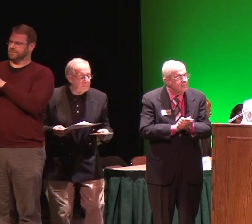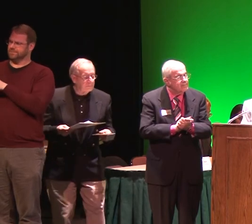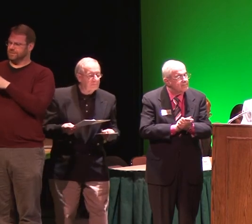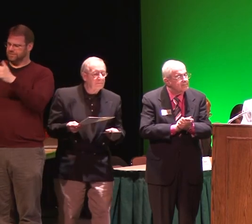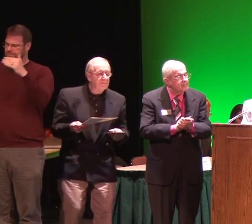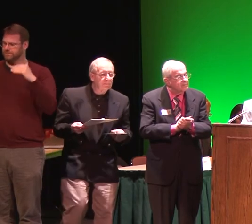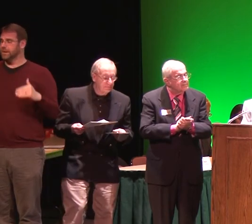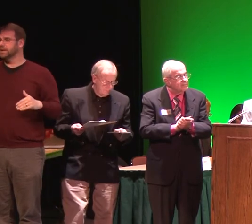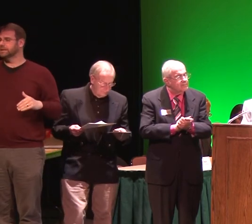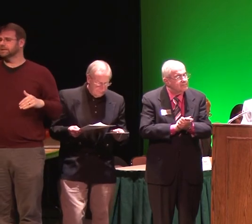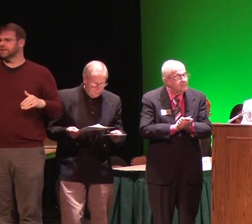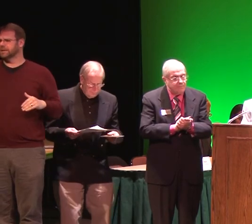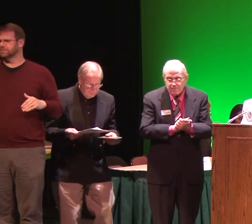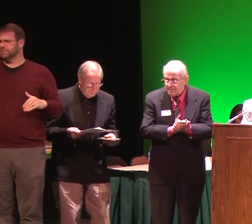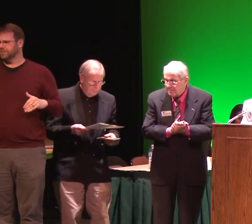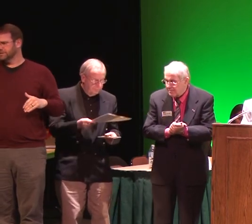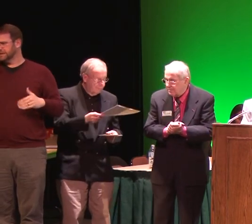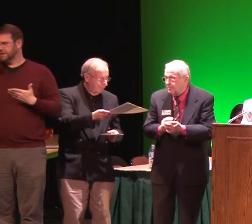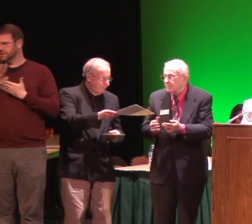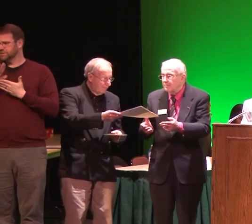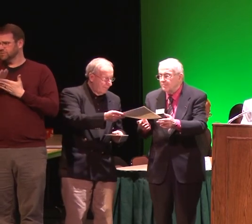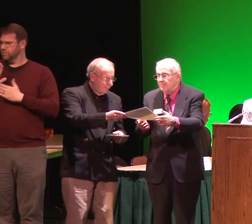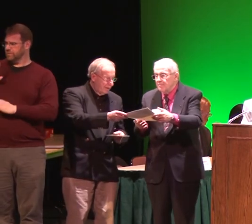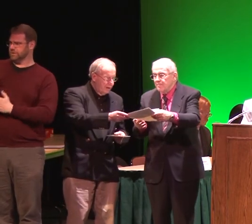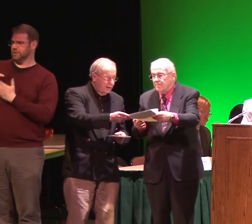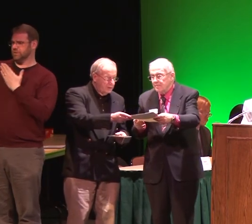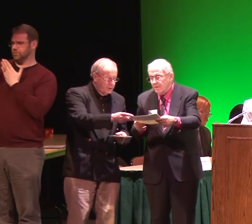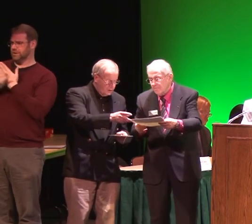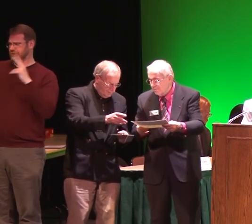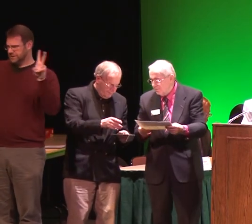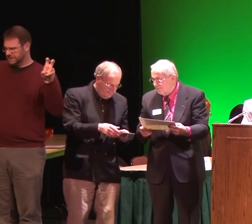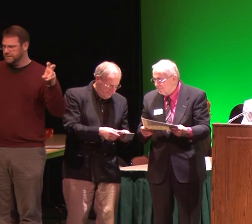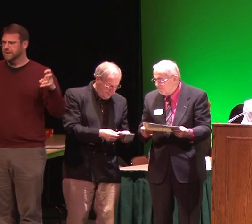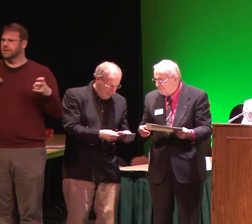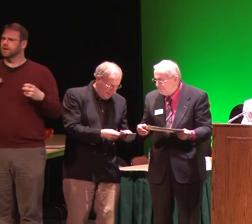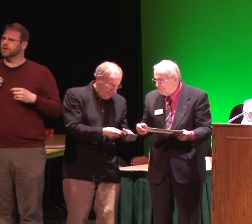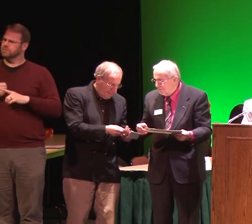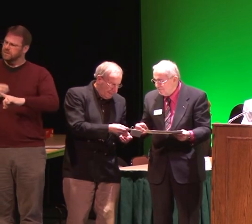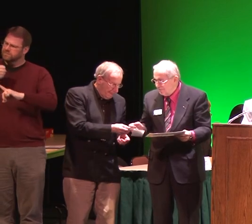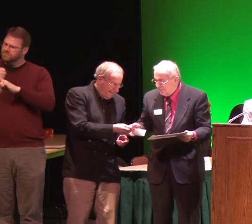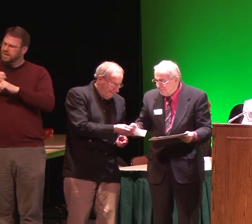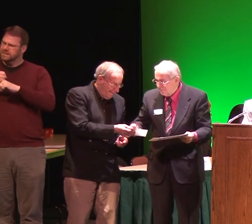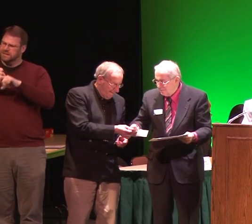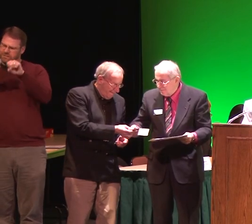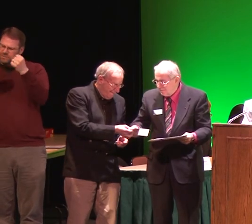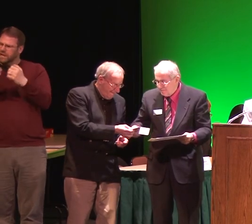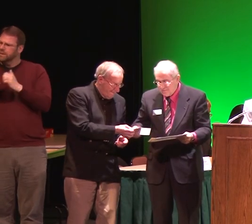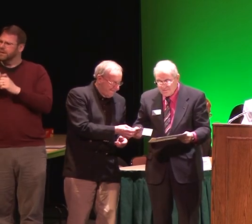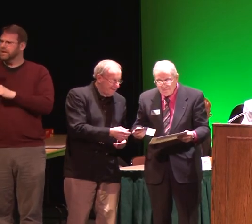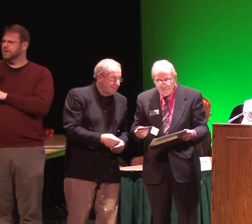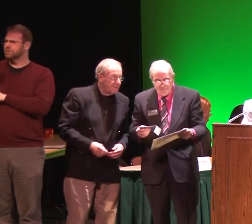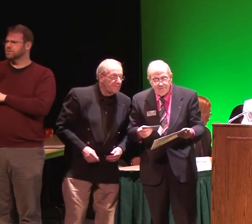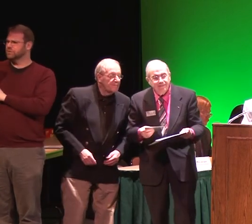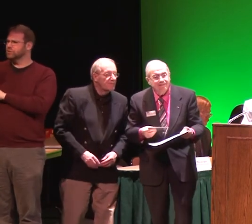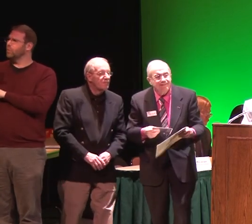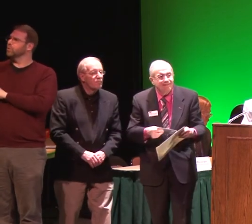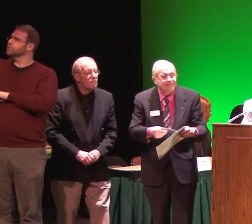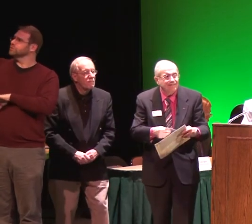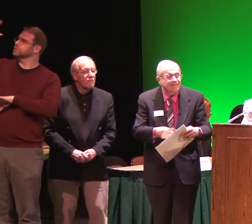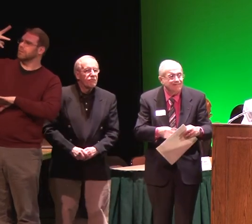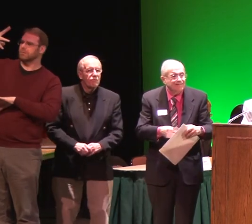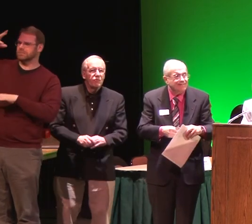From St. Mary's Catholic School for the project The Effective Shape on the Efficiency of Solar Modules, Rebecca